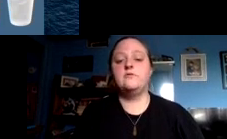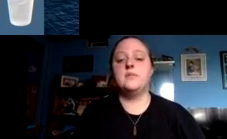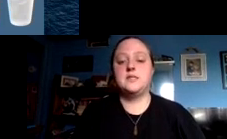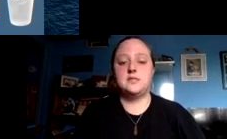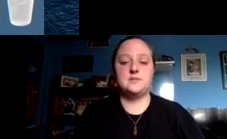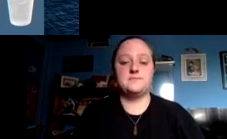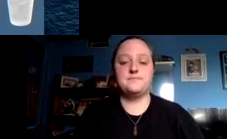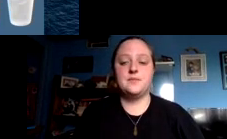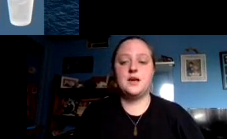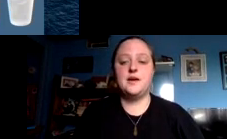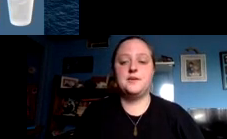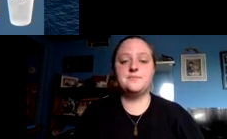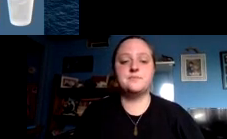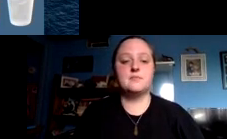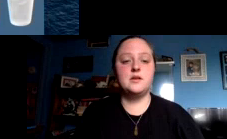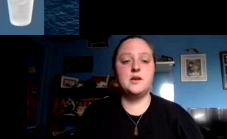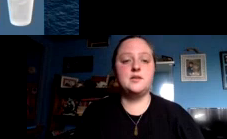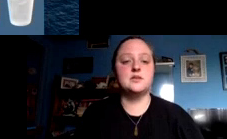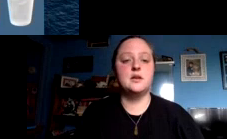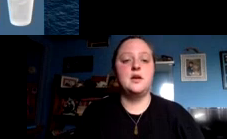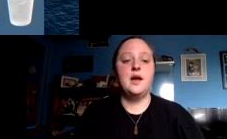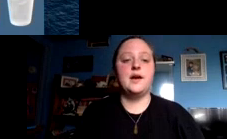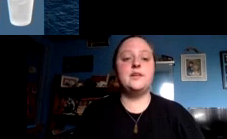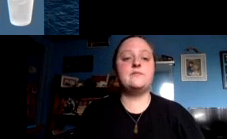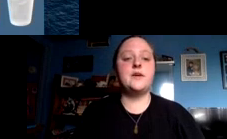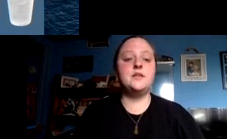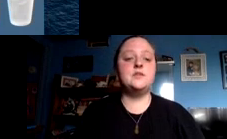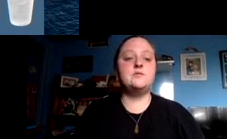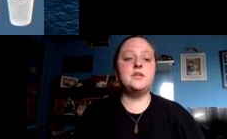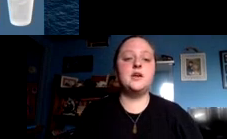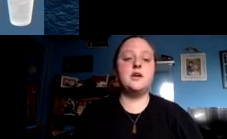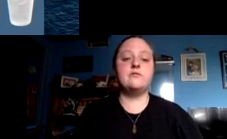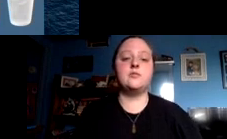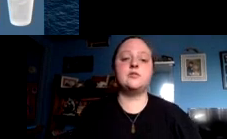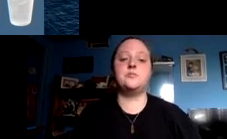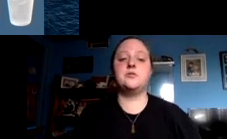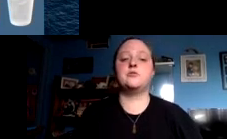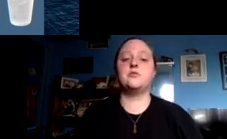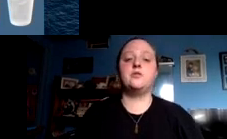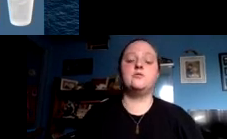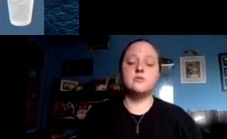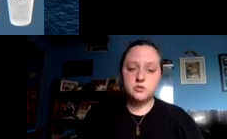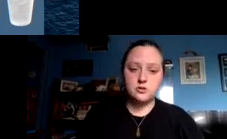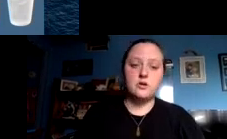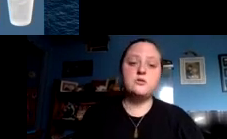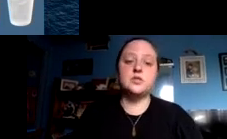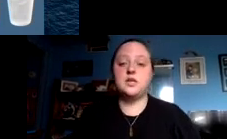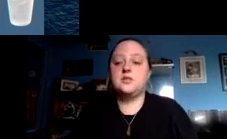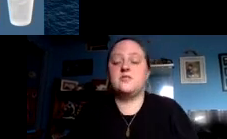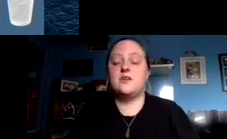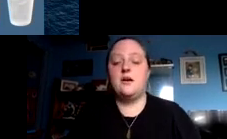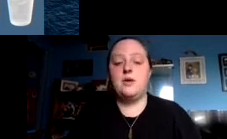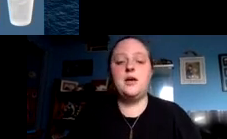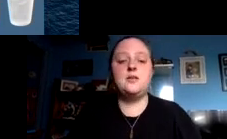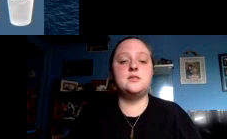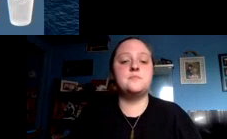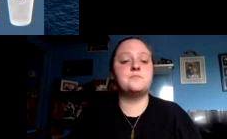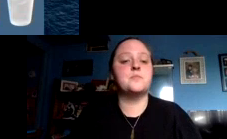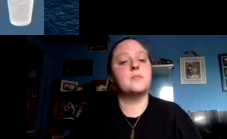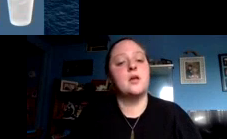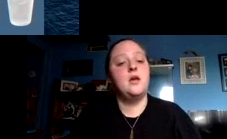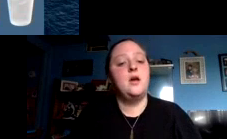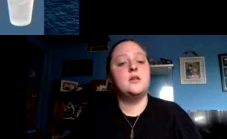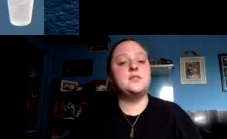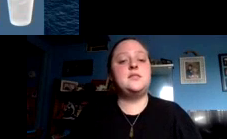jerky movements. Okay, all right. And then finally we have multiple sclerosis, or